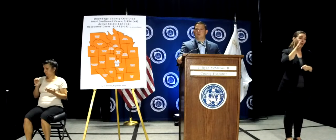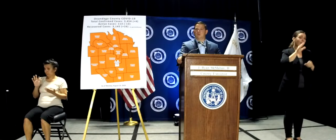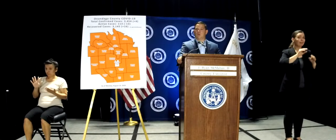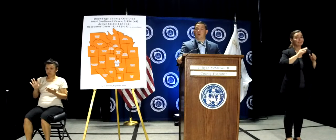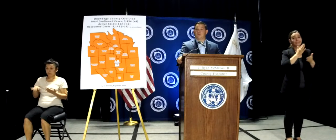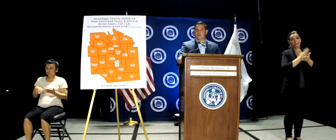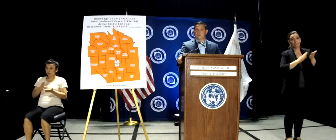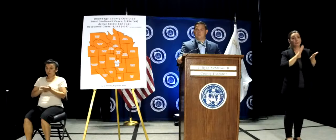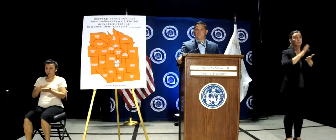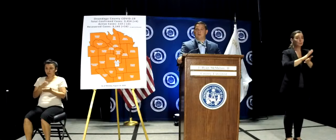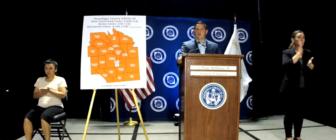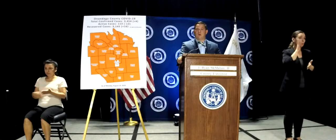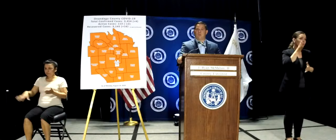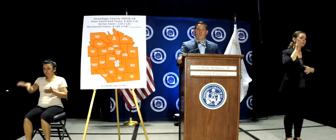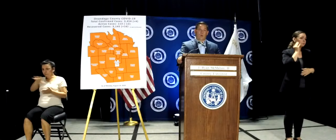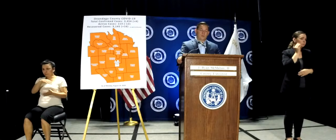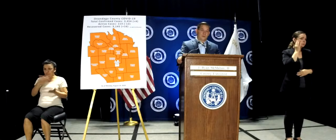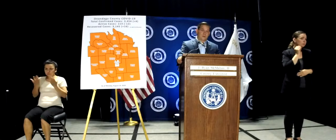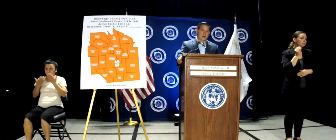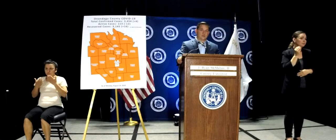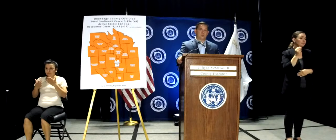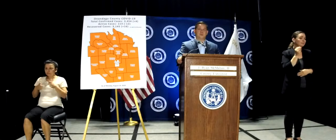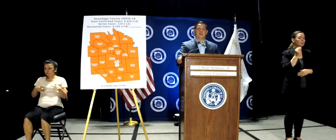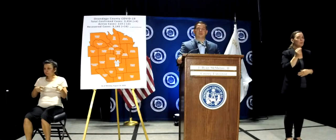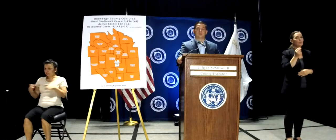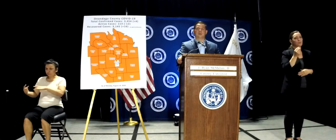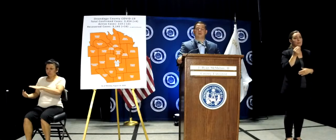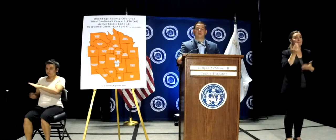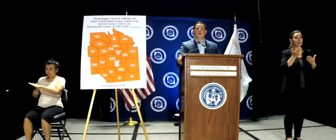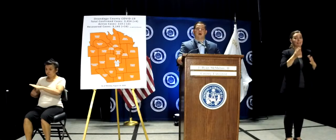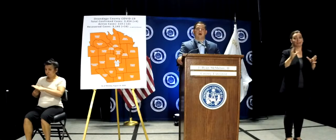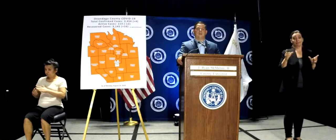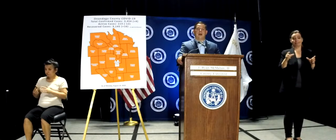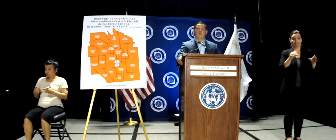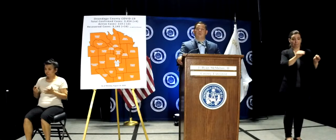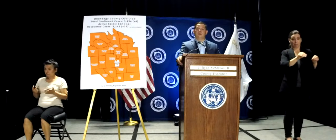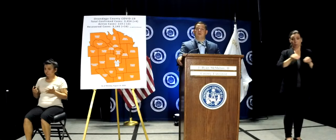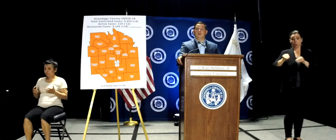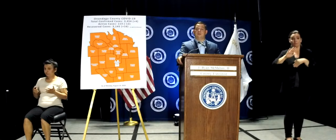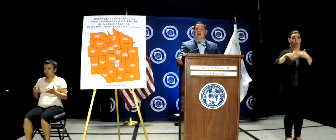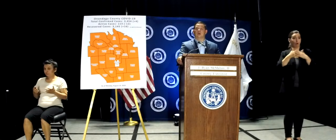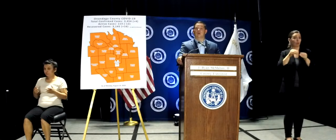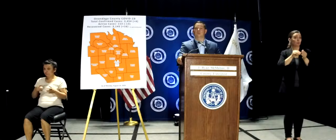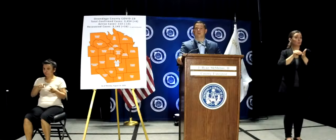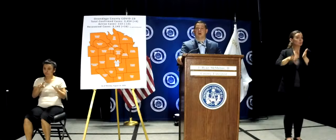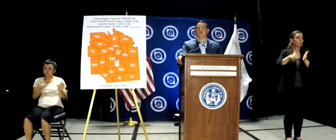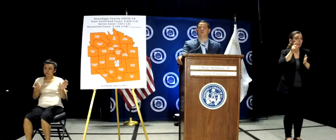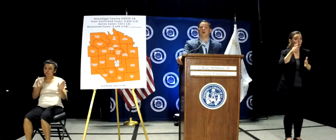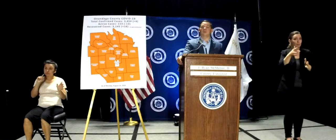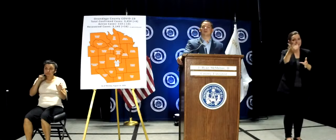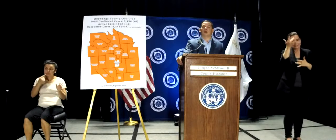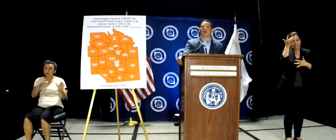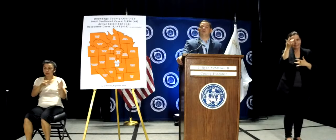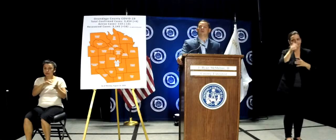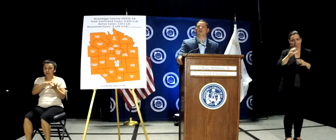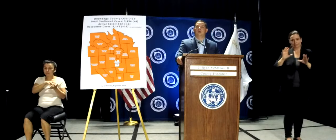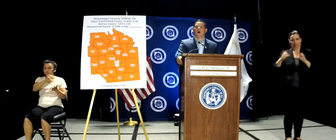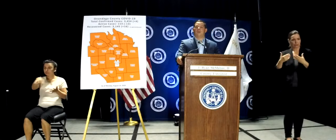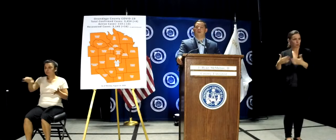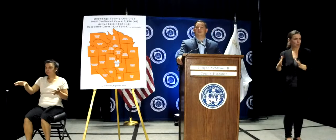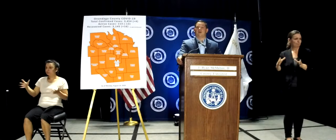classroom goes into quarantine, or more than the classroom potentially? That will be Dr. Gupta and the health department's